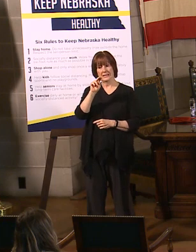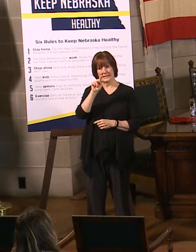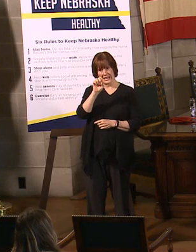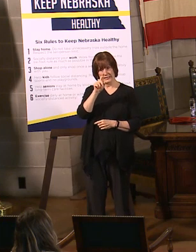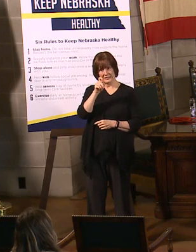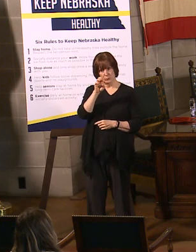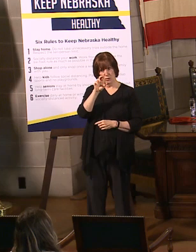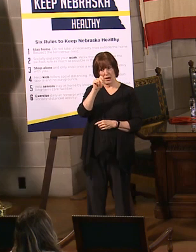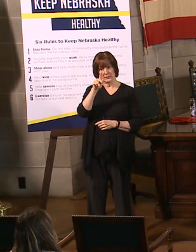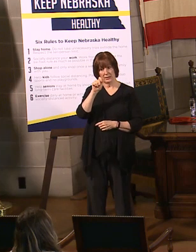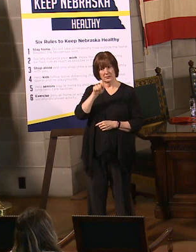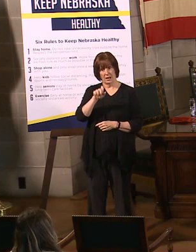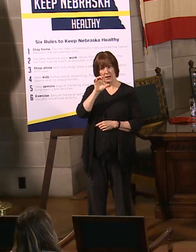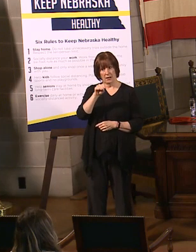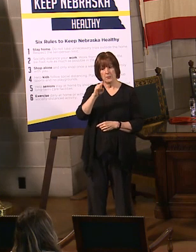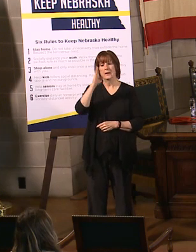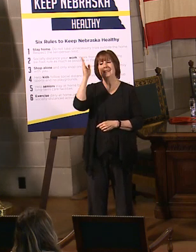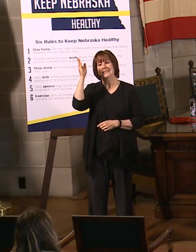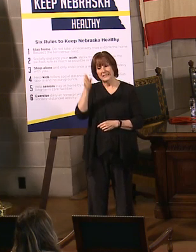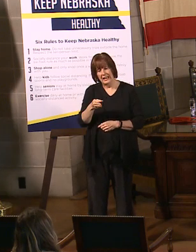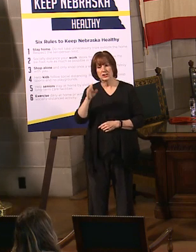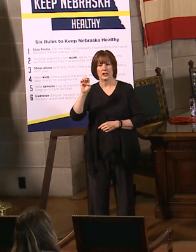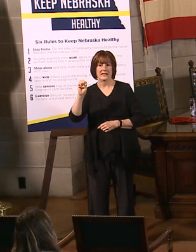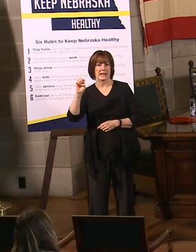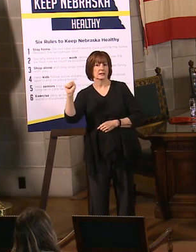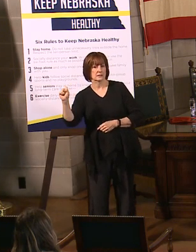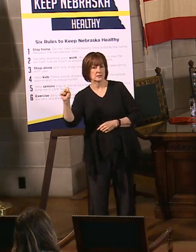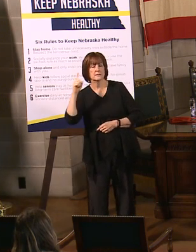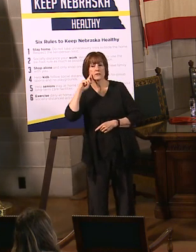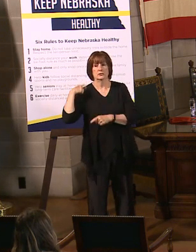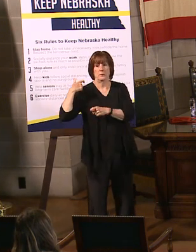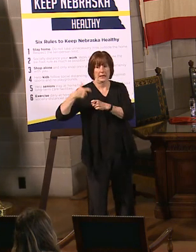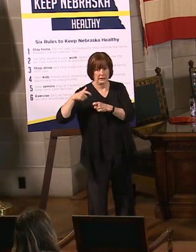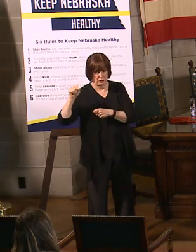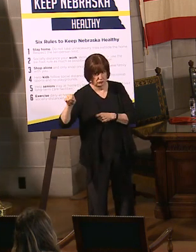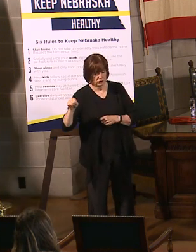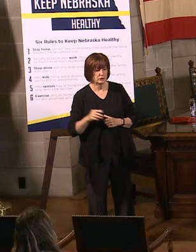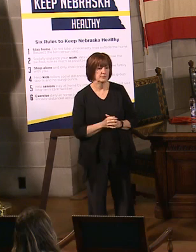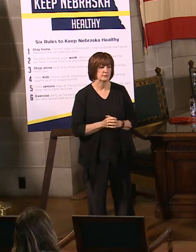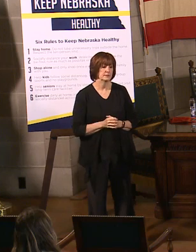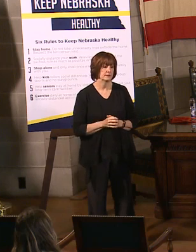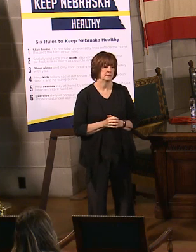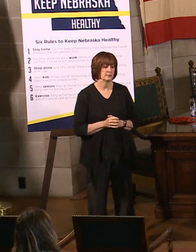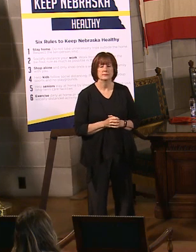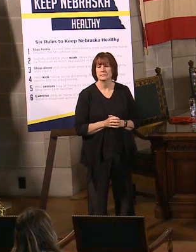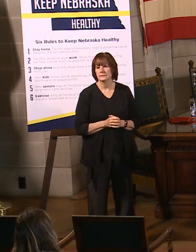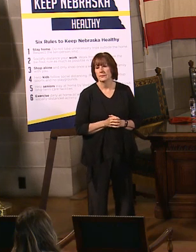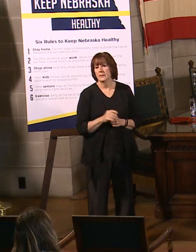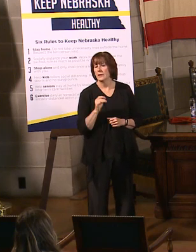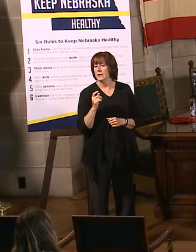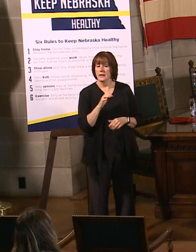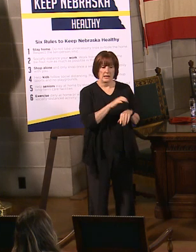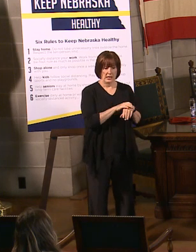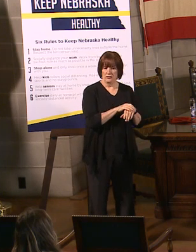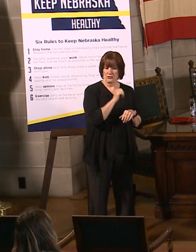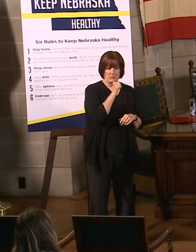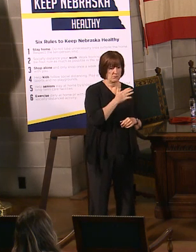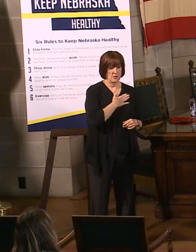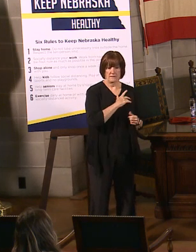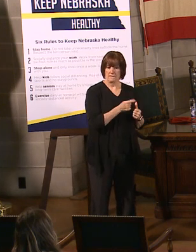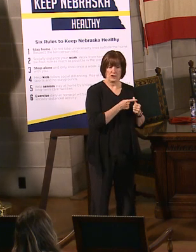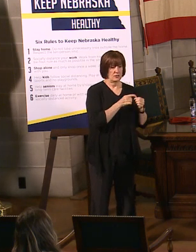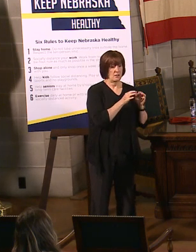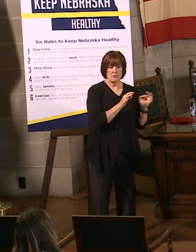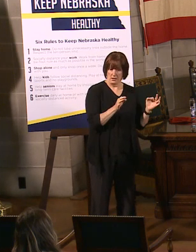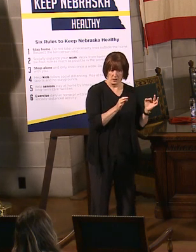testnebraska.com/ES. So there's a Spanish language version that people can go sign up with. That's another great alternative if English is not your first language.